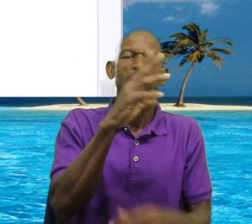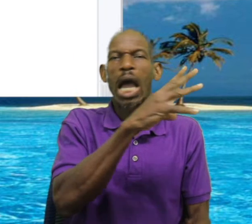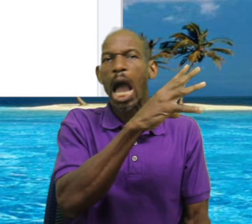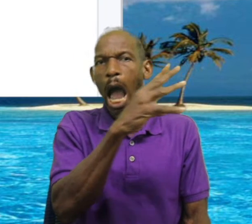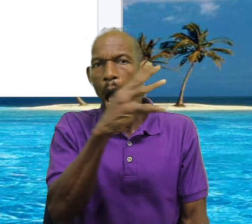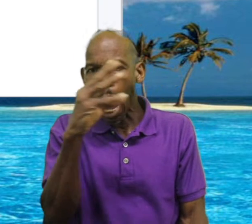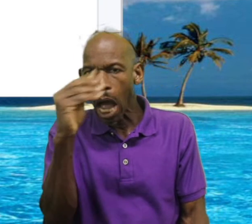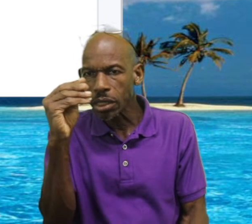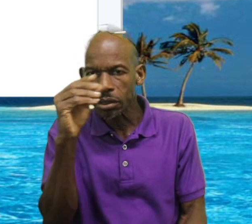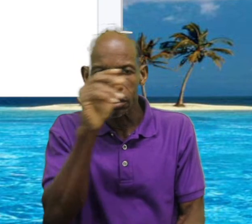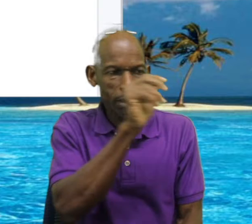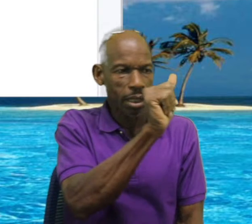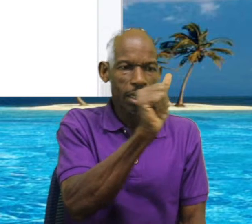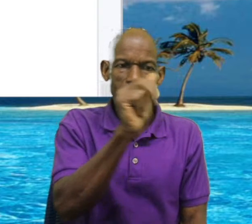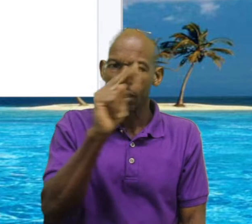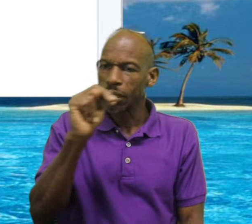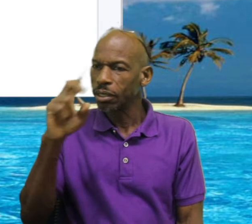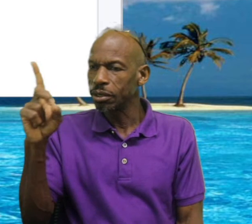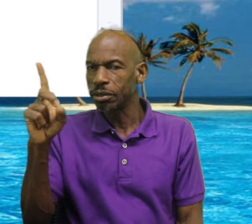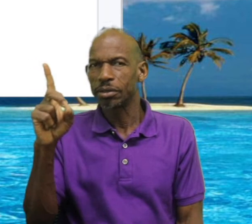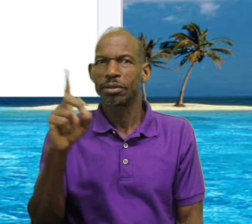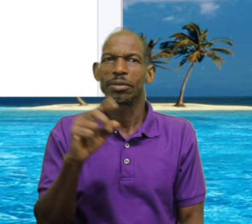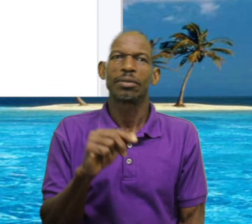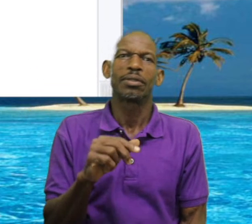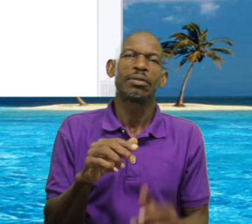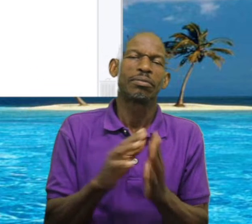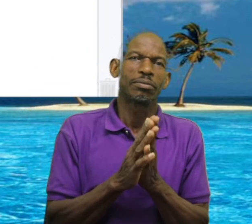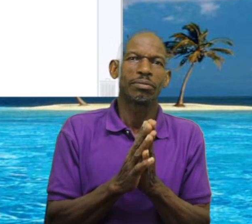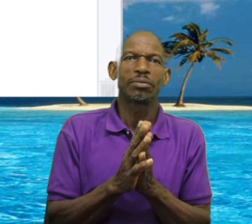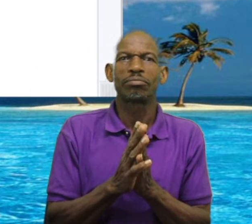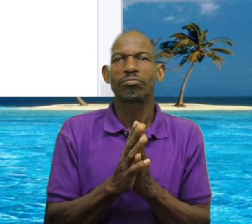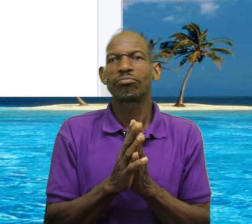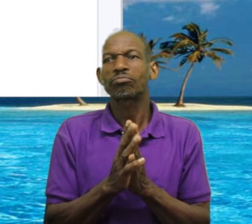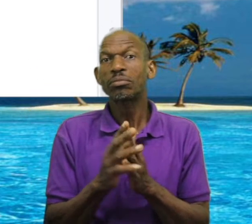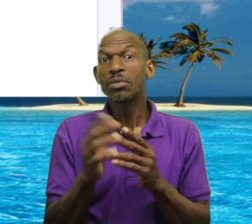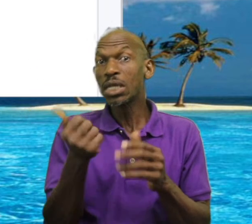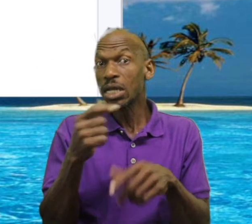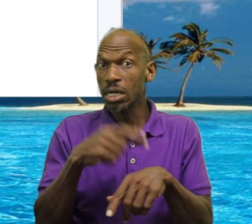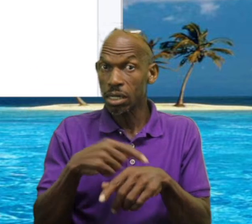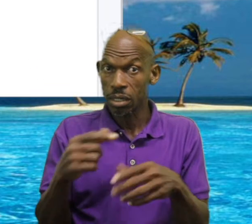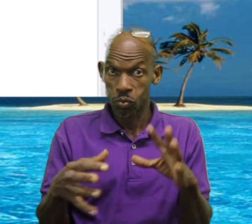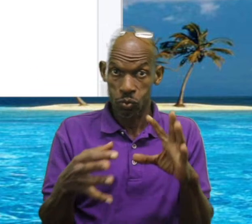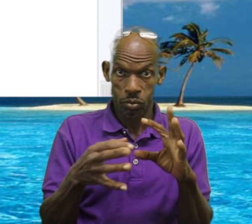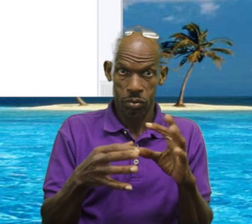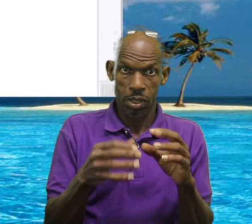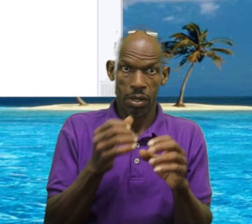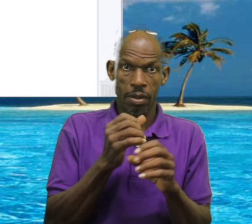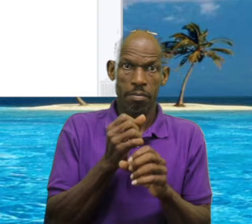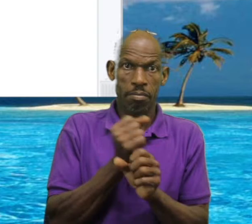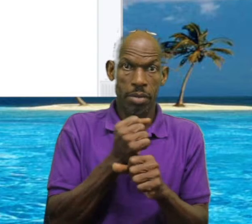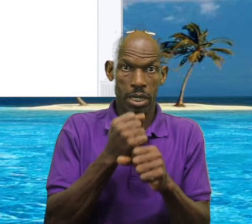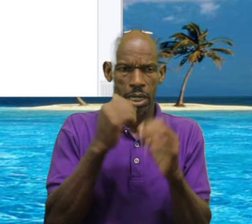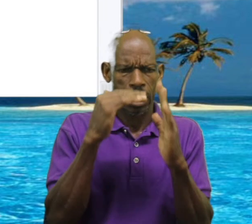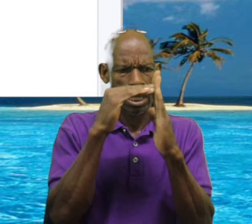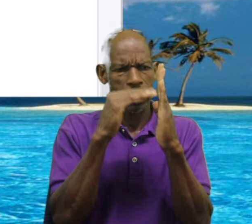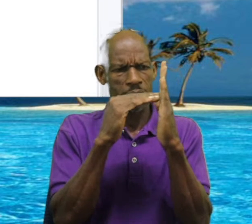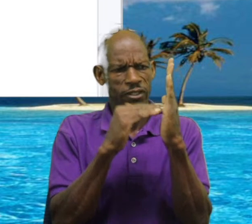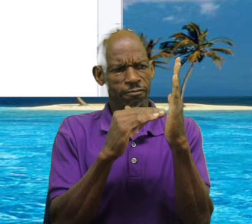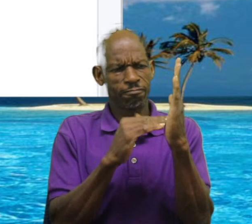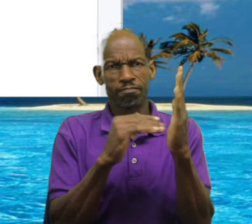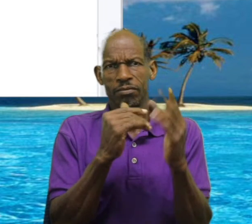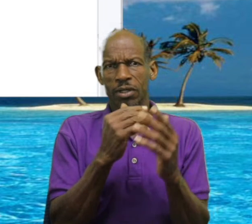And we use and when we are joining or making a list